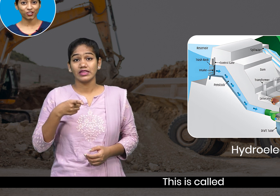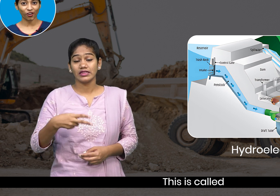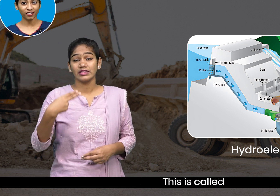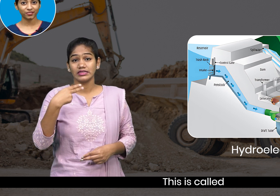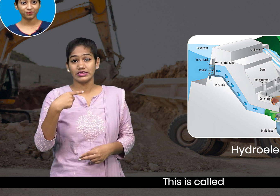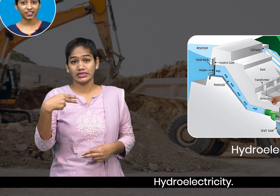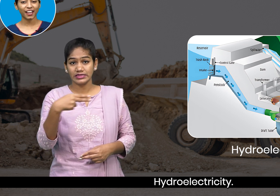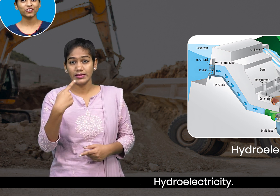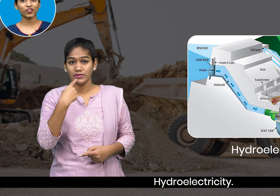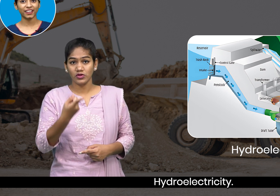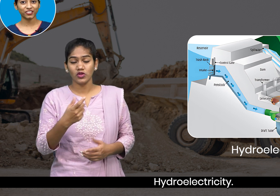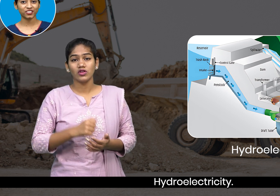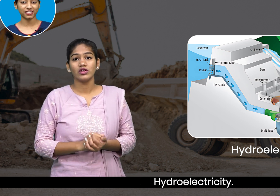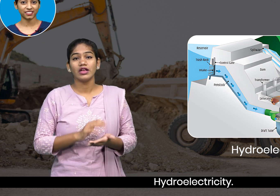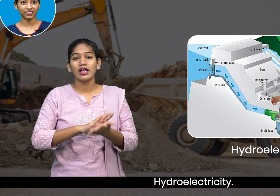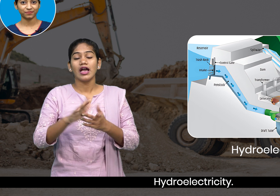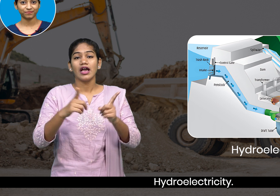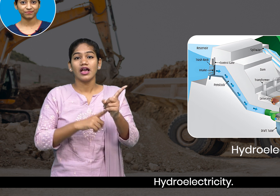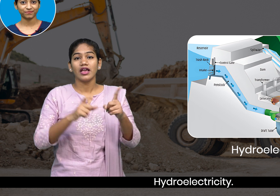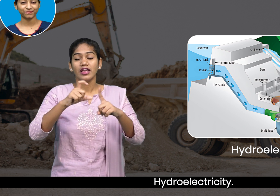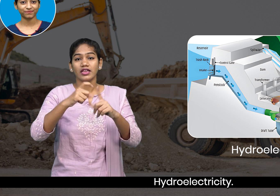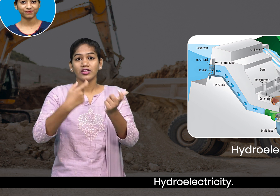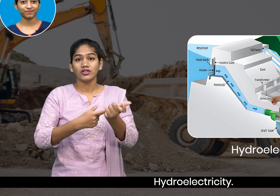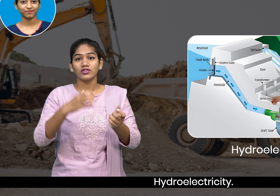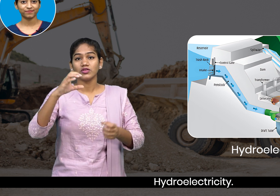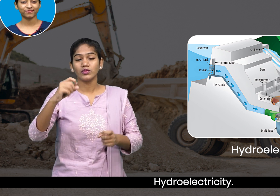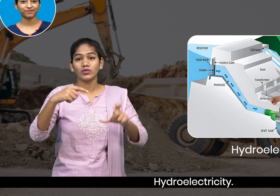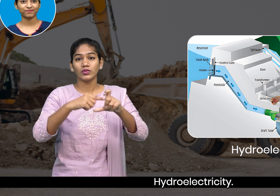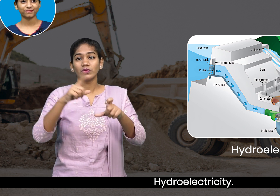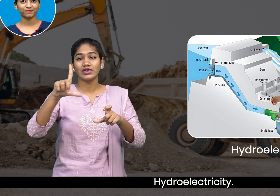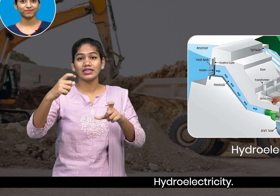This is called hydroelectricity.